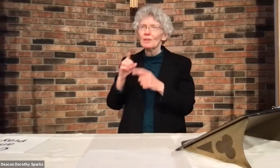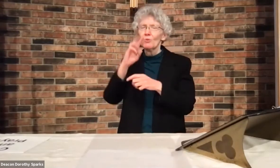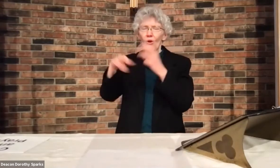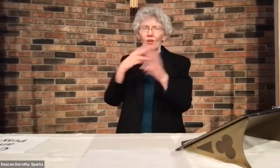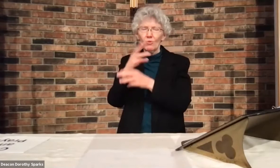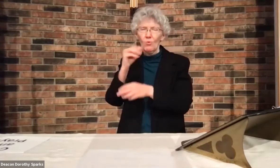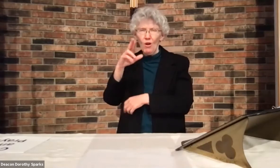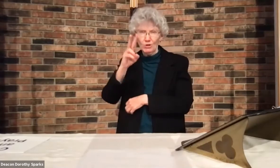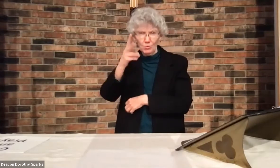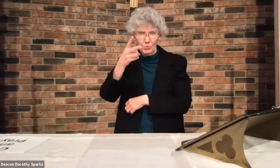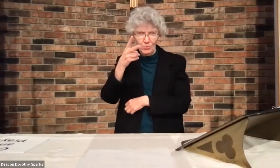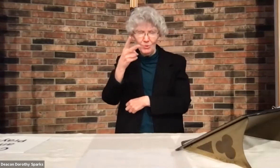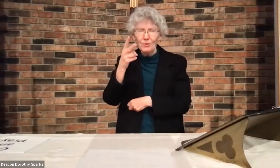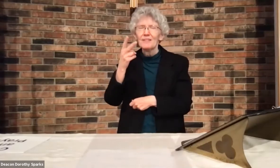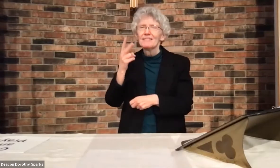And so for the second mirror,